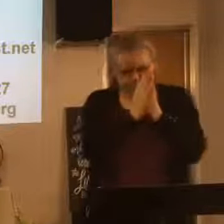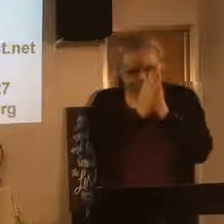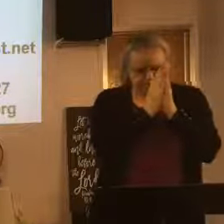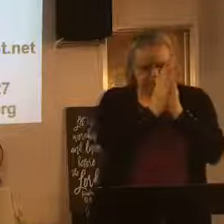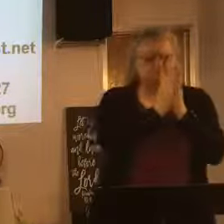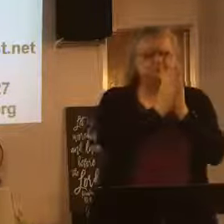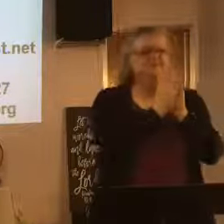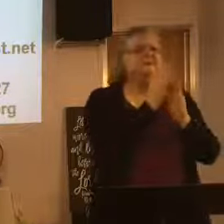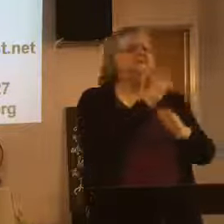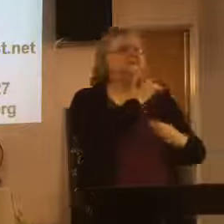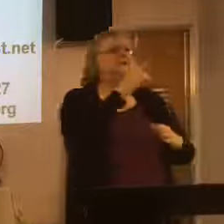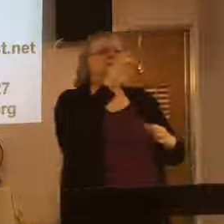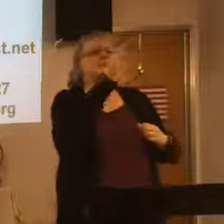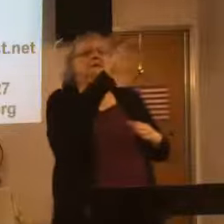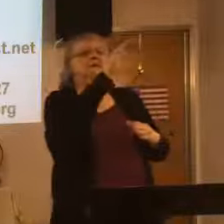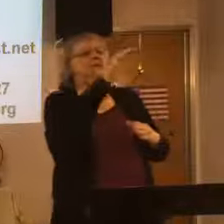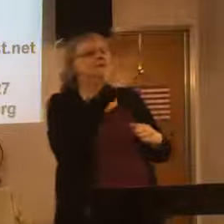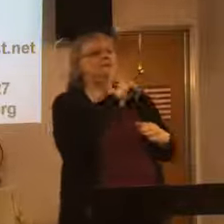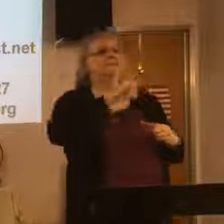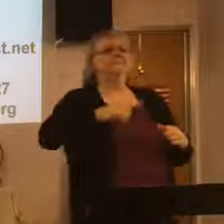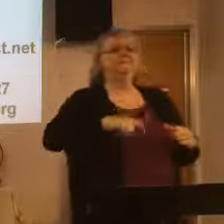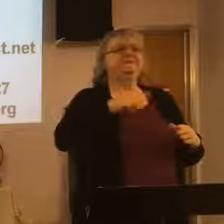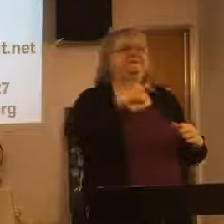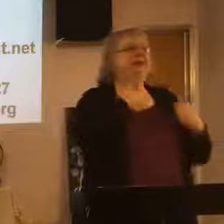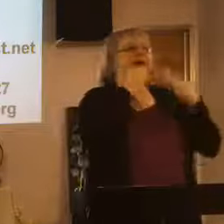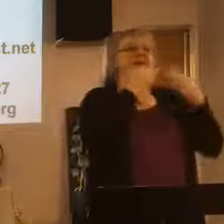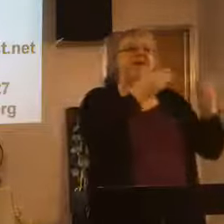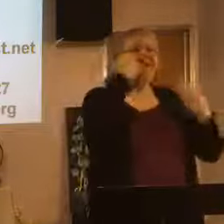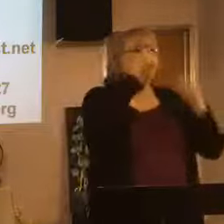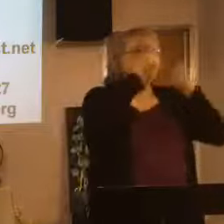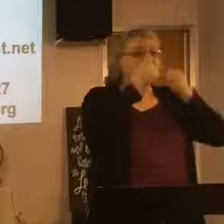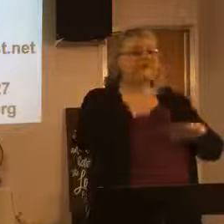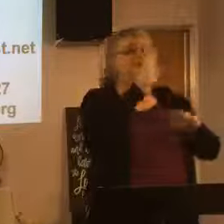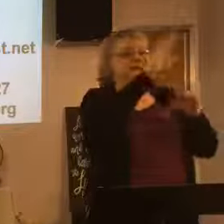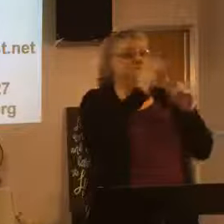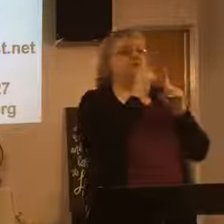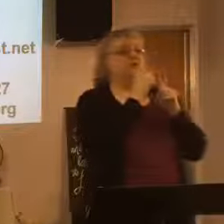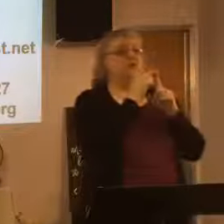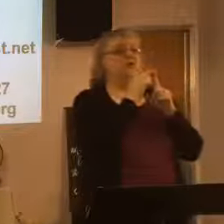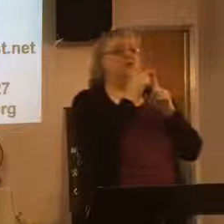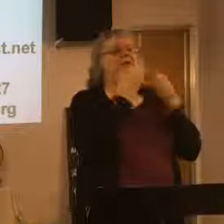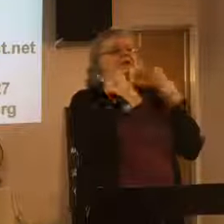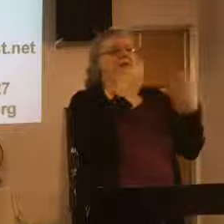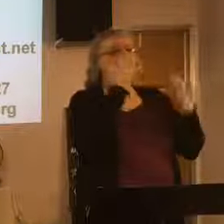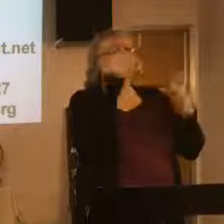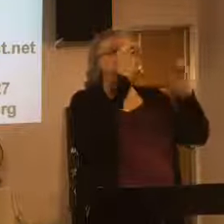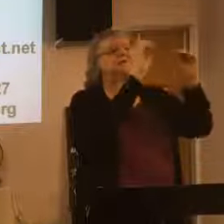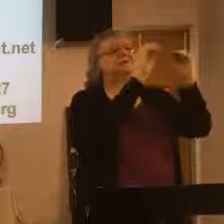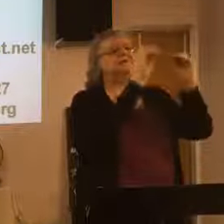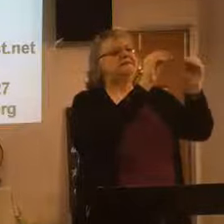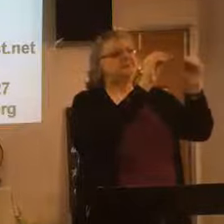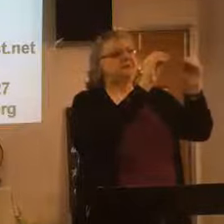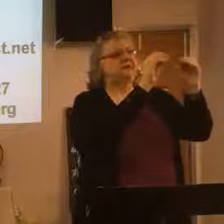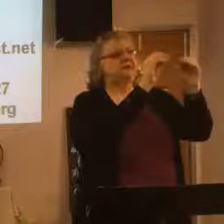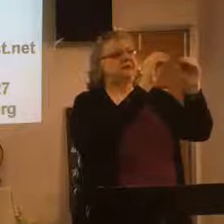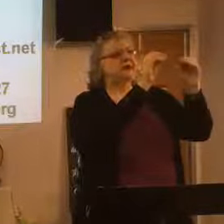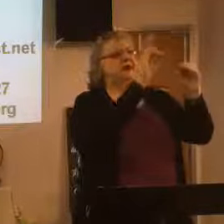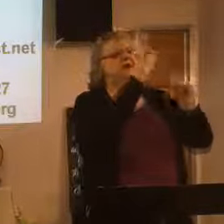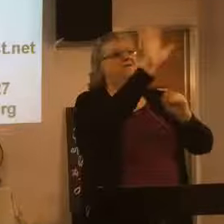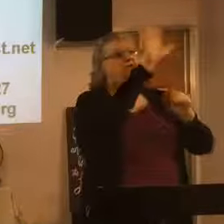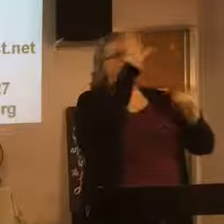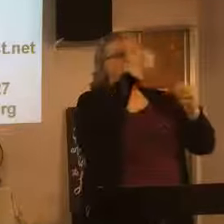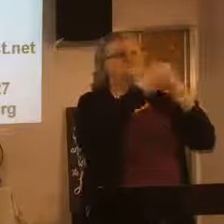you and thank you for the blessing of your word. Thank you for the teaching of your